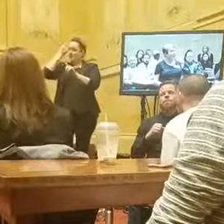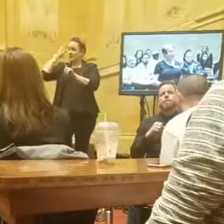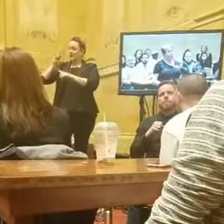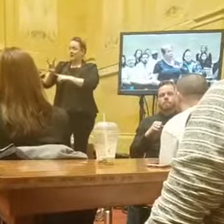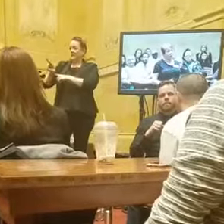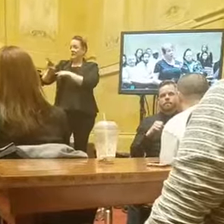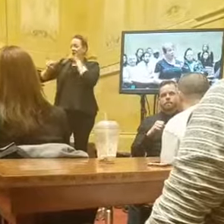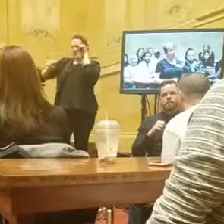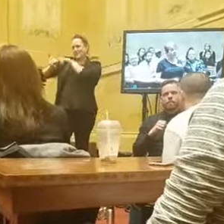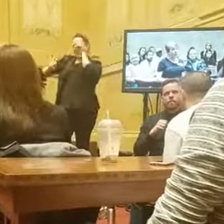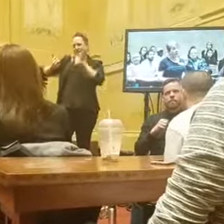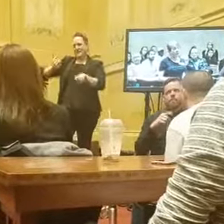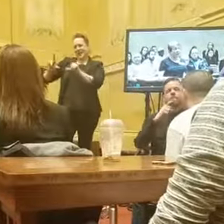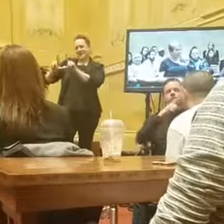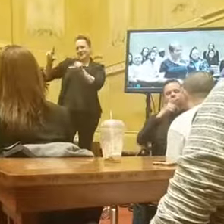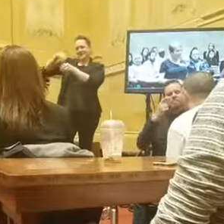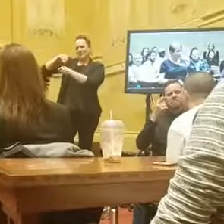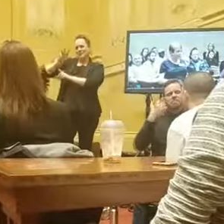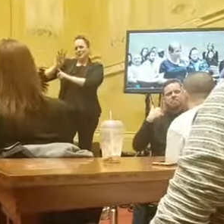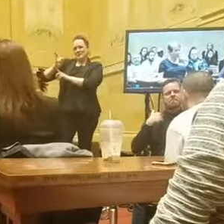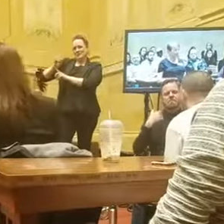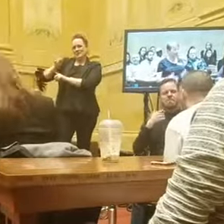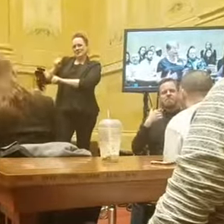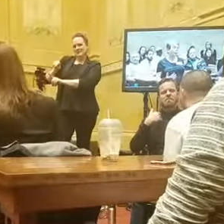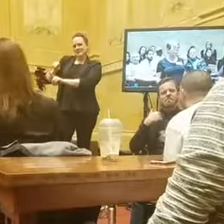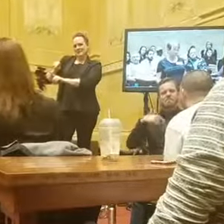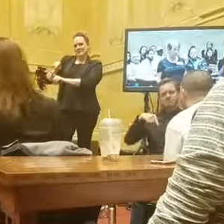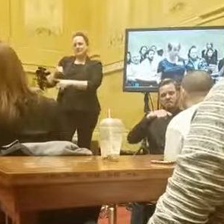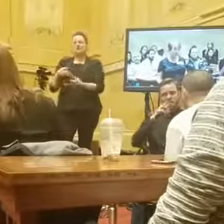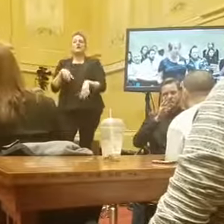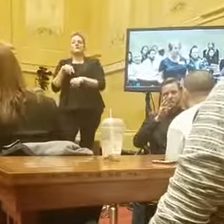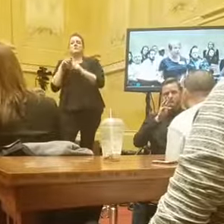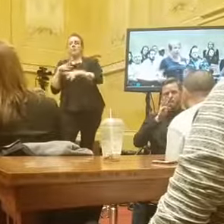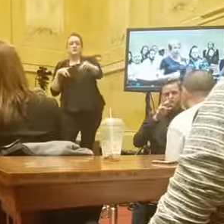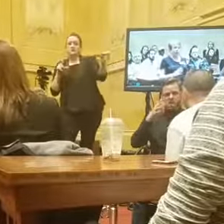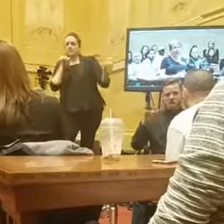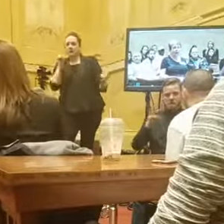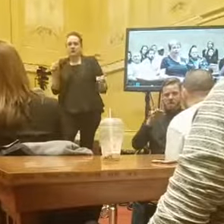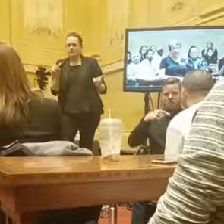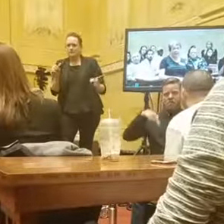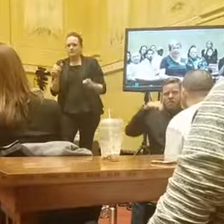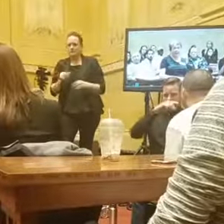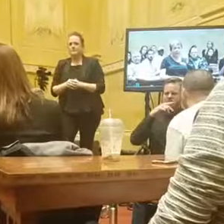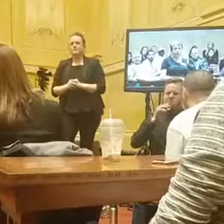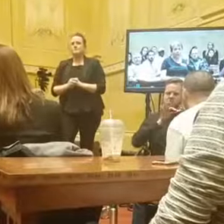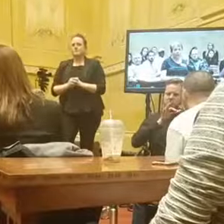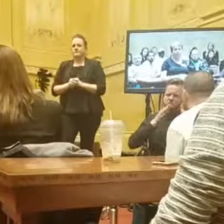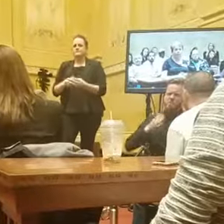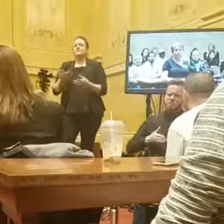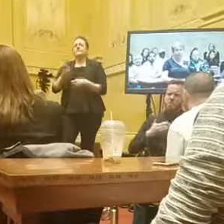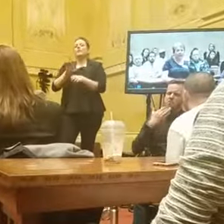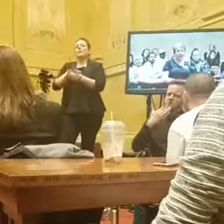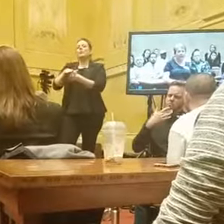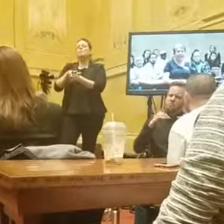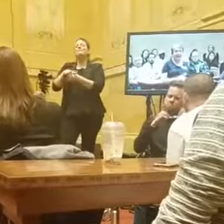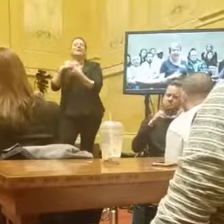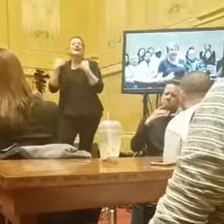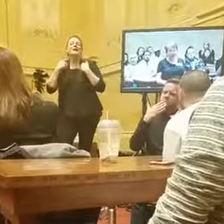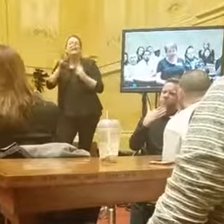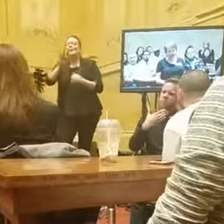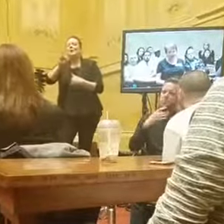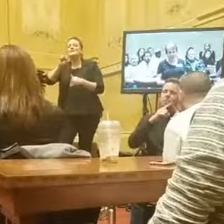language is also, there are some aspects of sign language that are regional. So if you have a sign language interpreter from North Carolina in